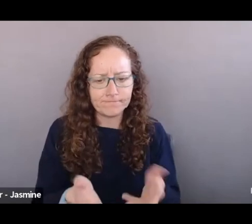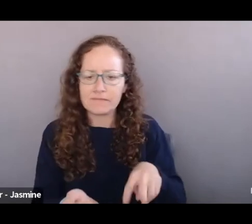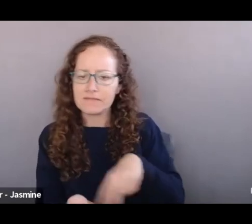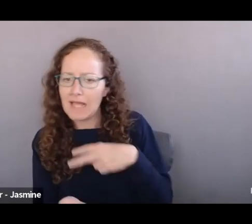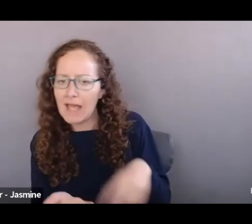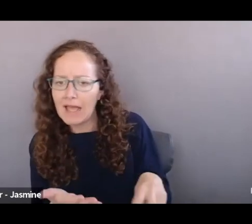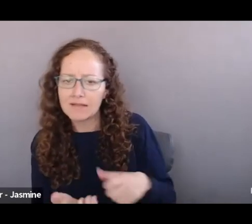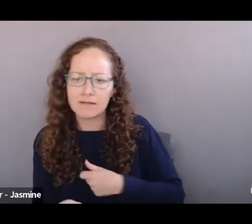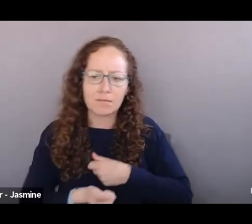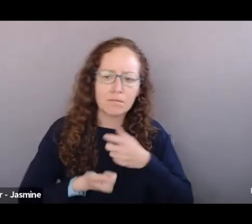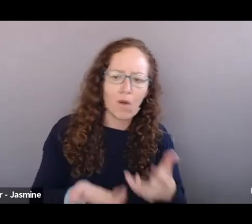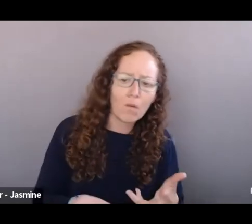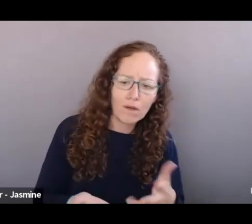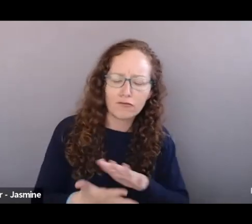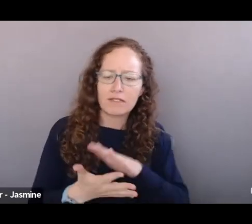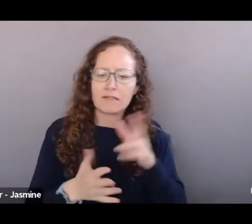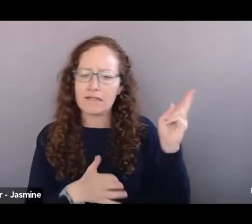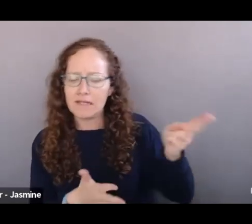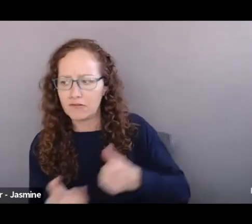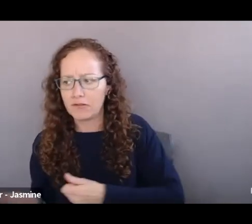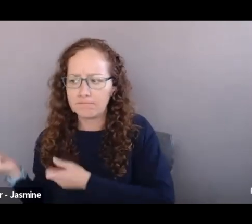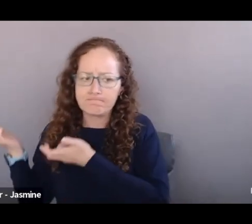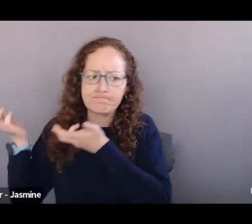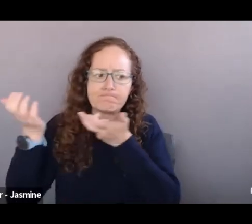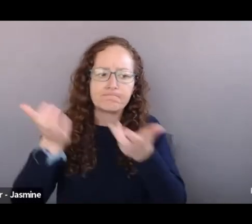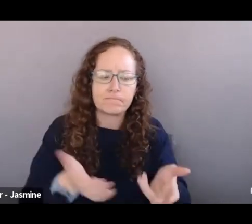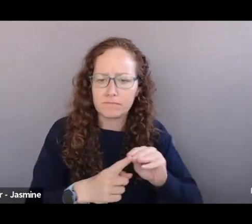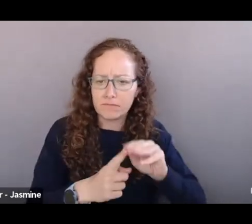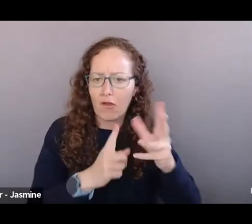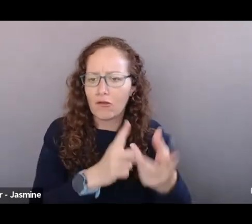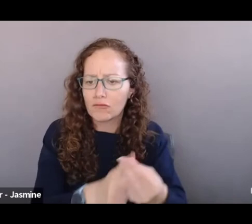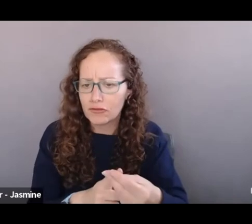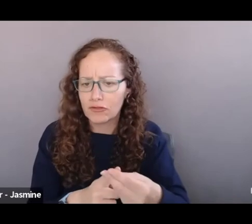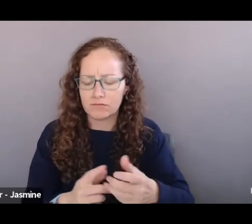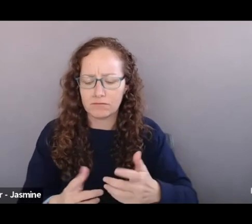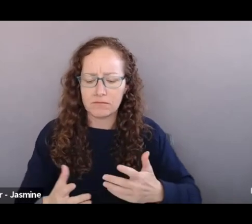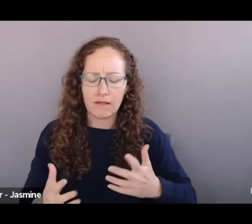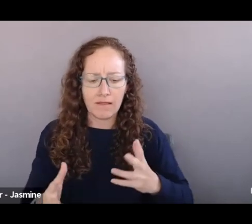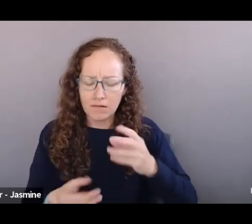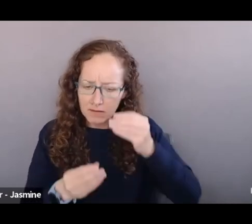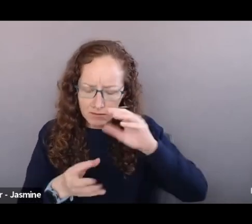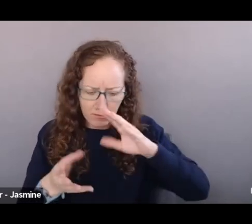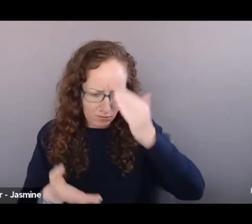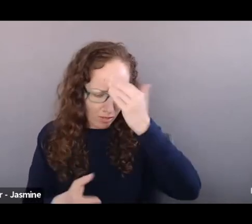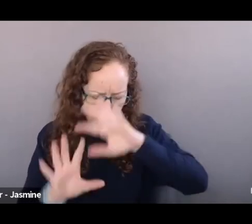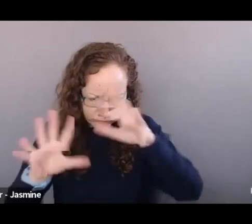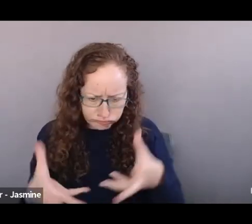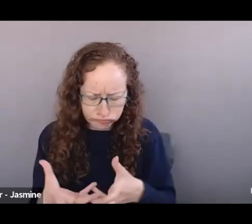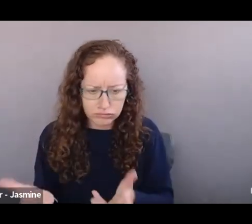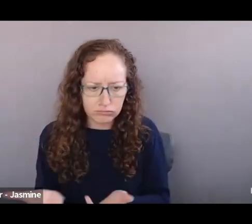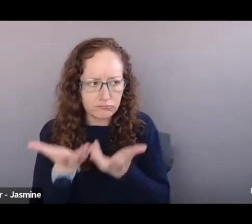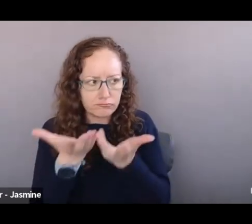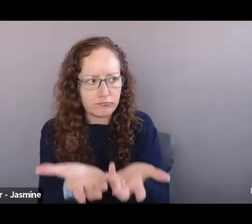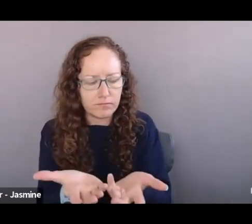of culture and the living bodies of knowledge. When I first arrived, I ventured out